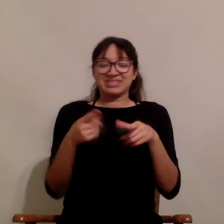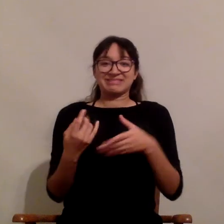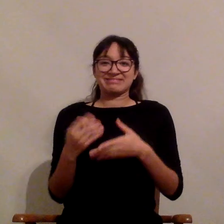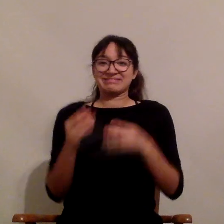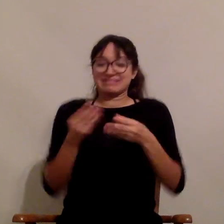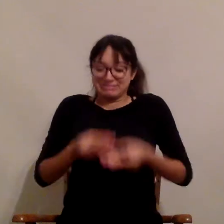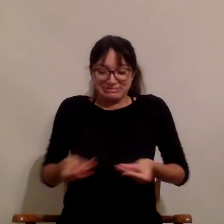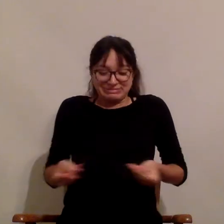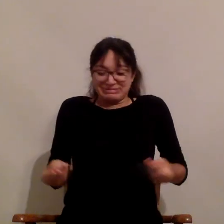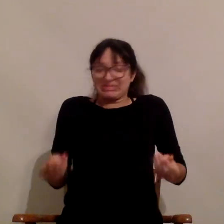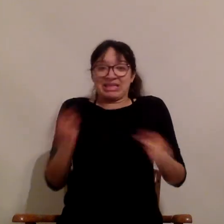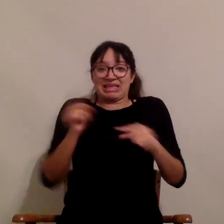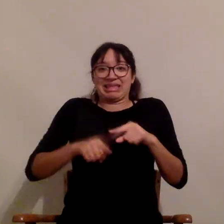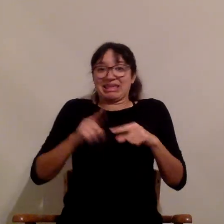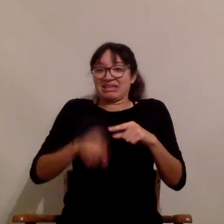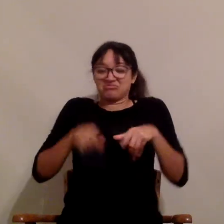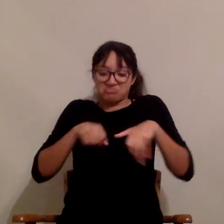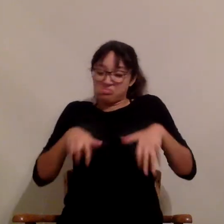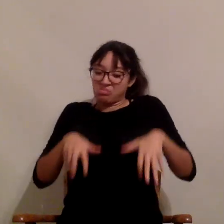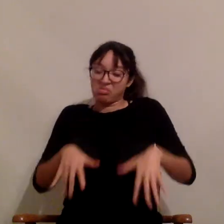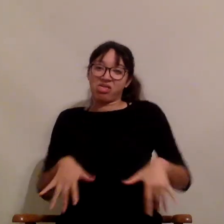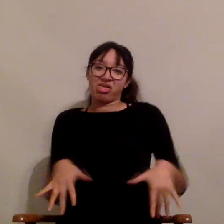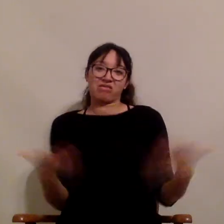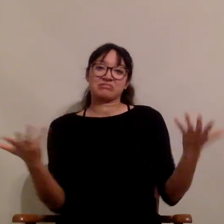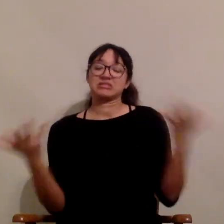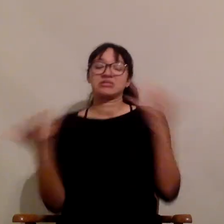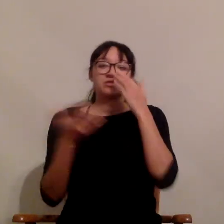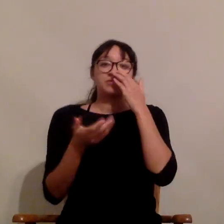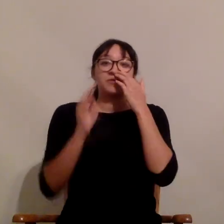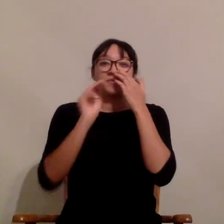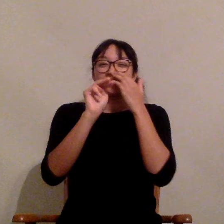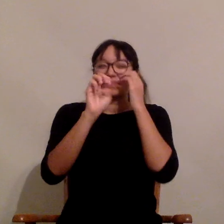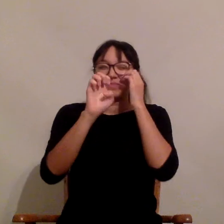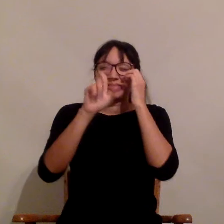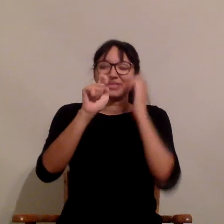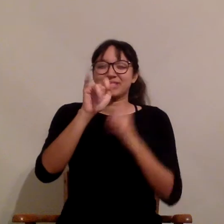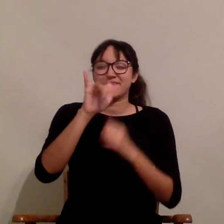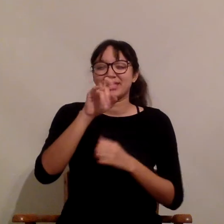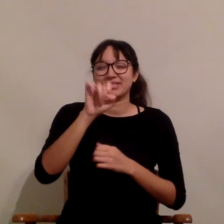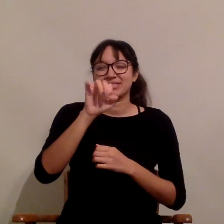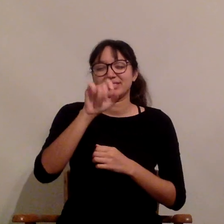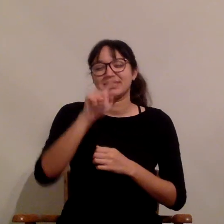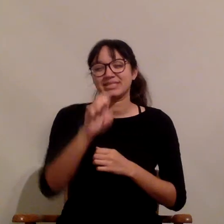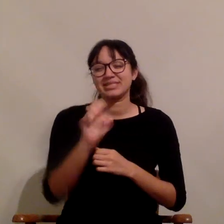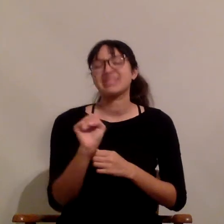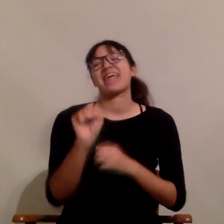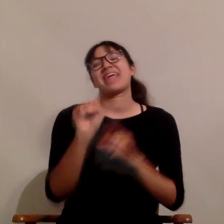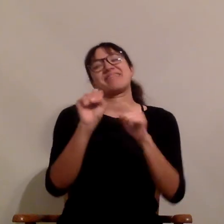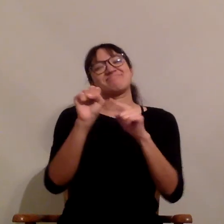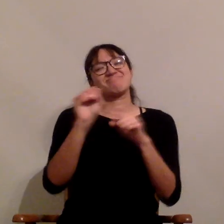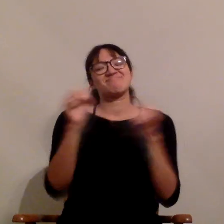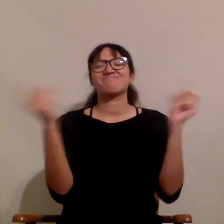Metastases is a complicated process, one that I've studied for several years now. And something that my team and I